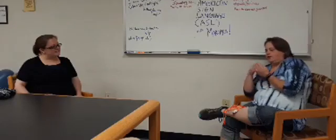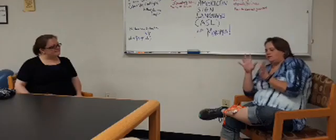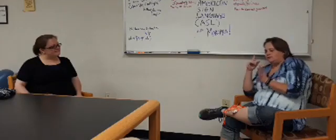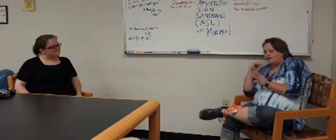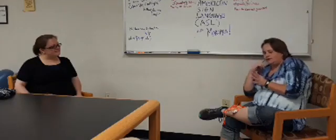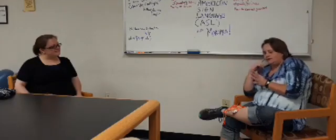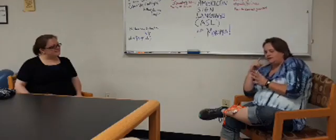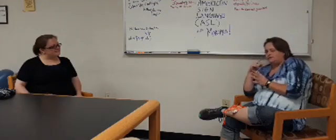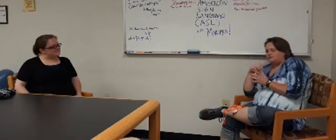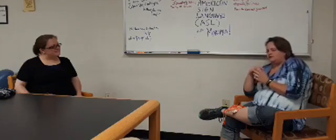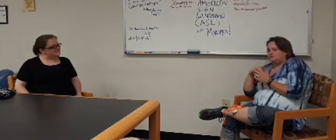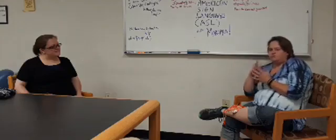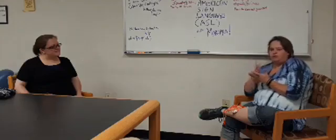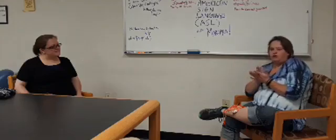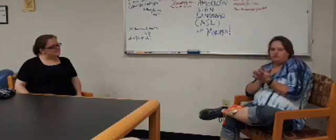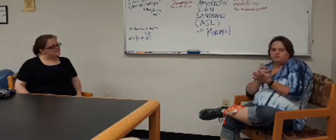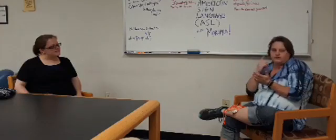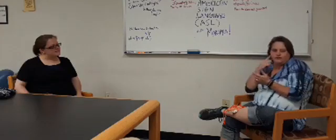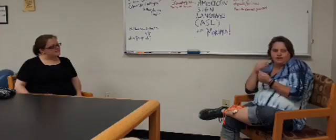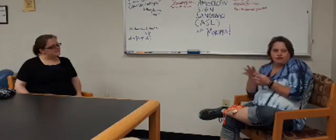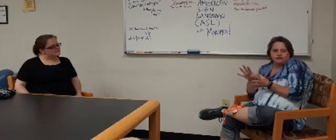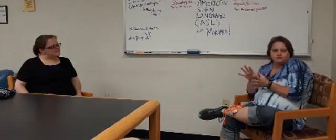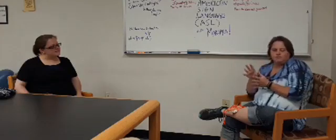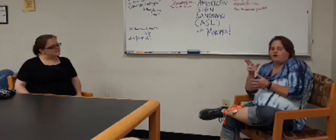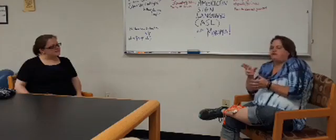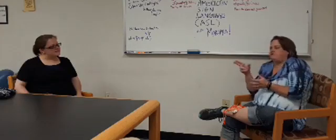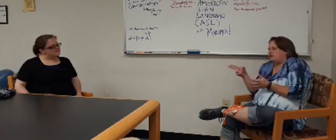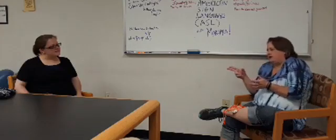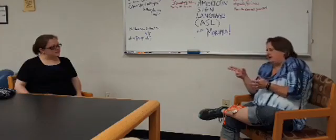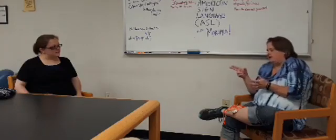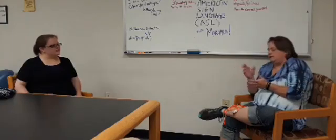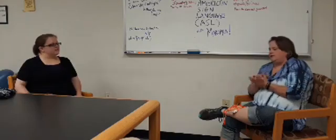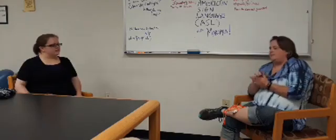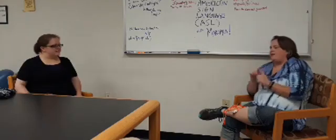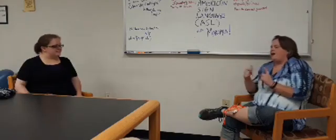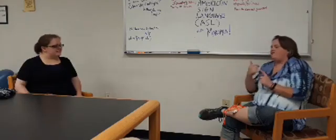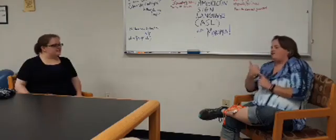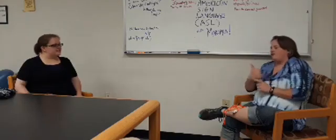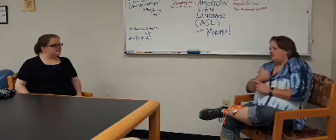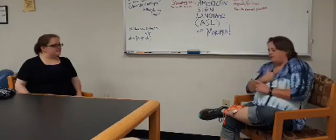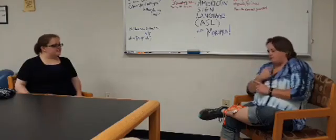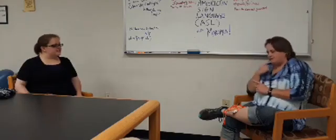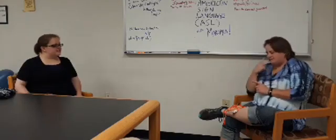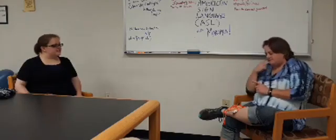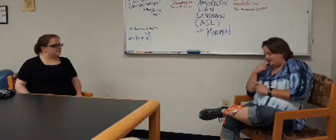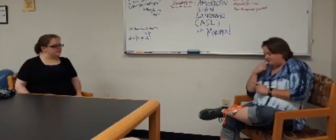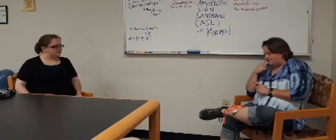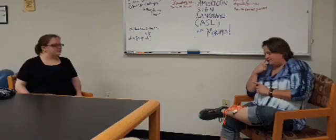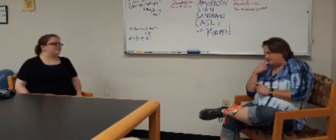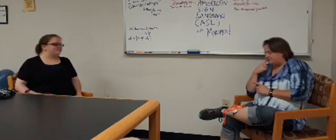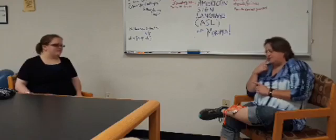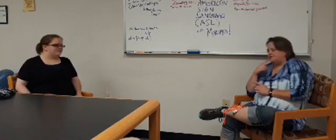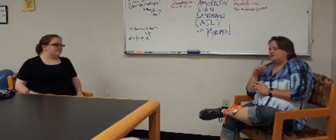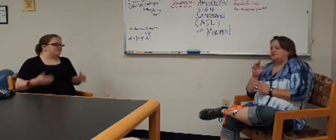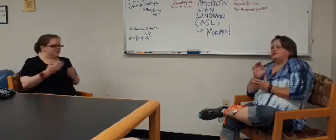my hearing. It was partial hearing loss. I'm hard of hearing. But I prefer calling myself deaf. Makes it